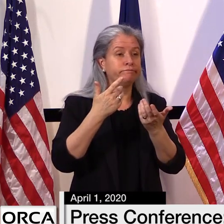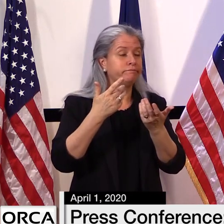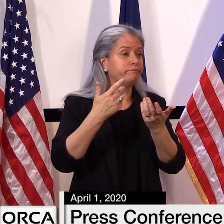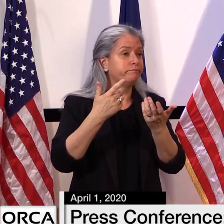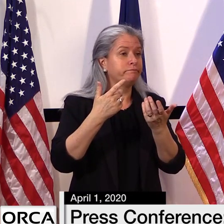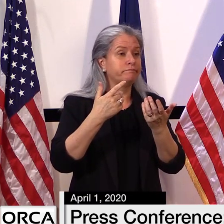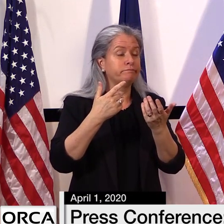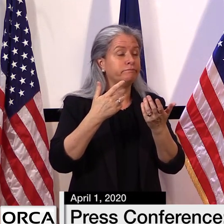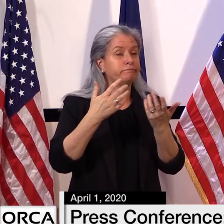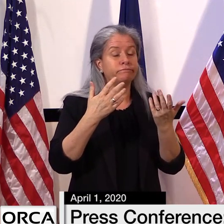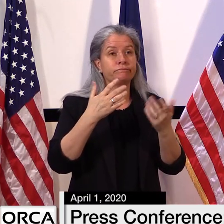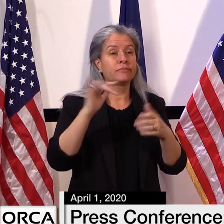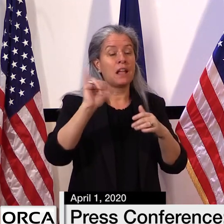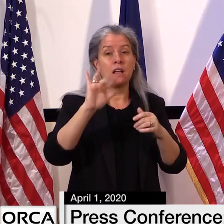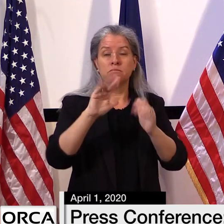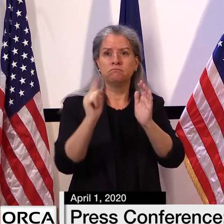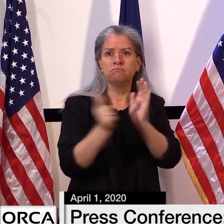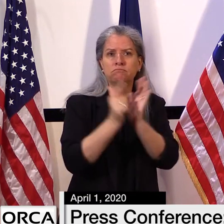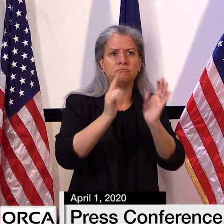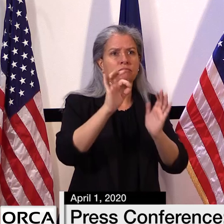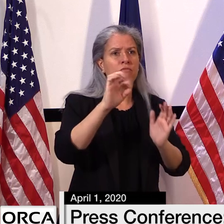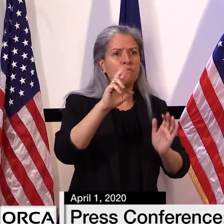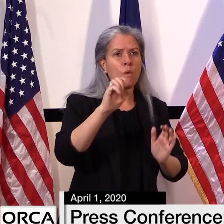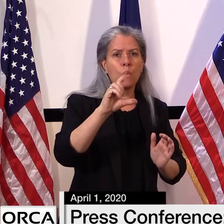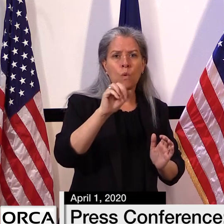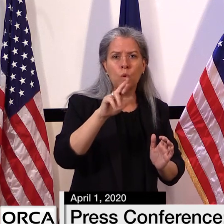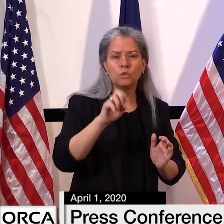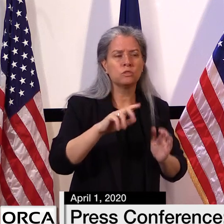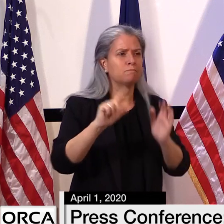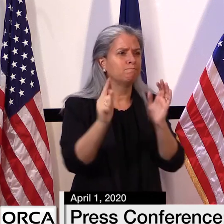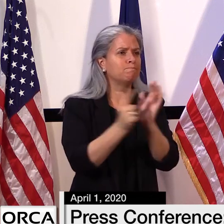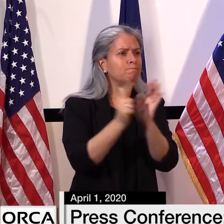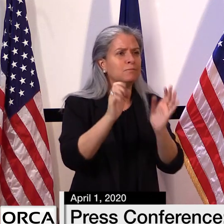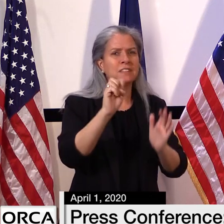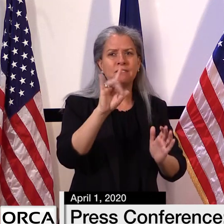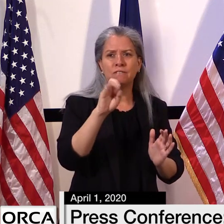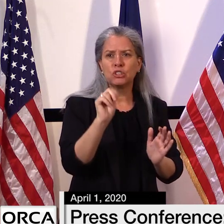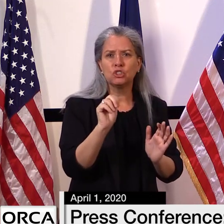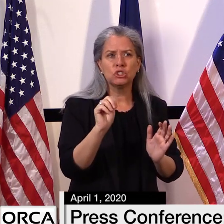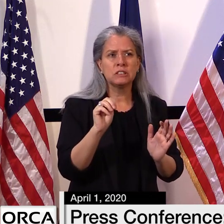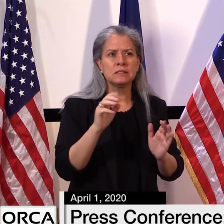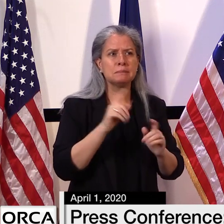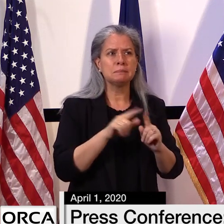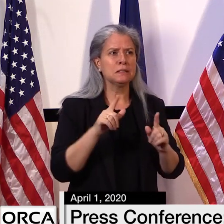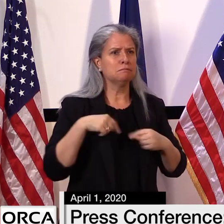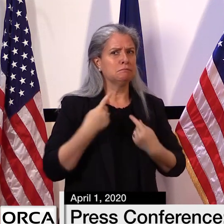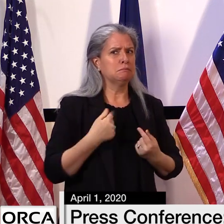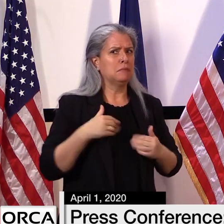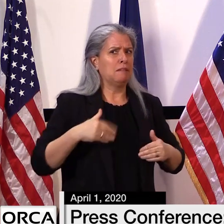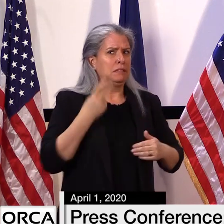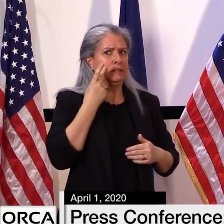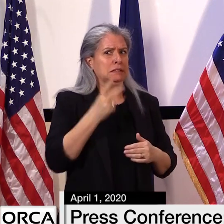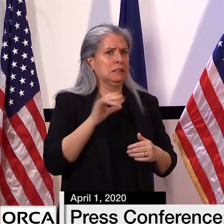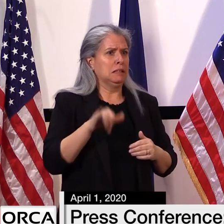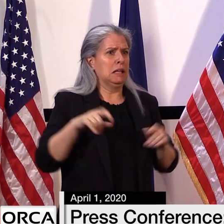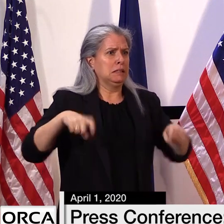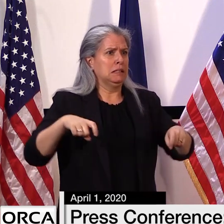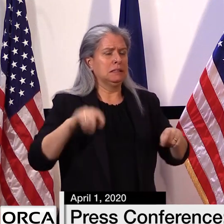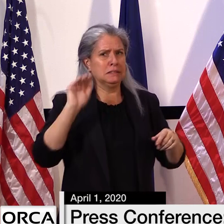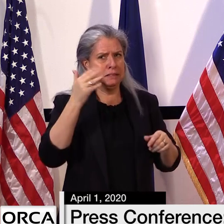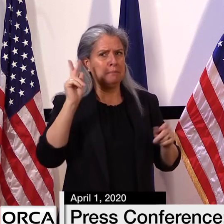a stay on foreclosures and evictions. But we haven't seen the need at this point in